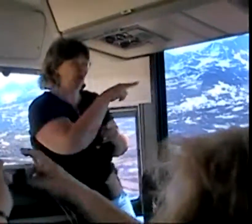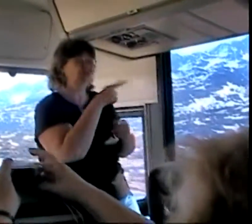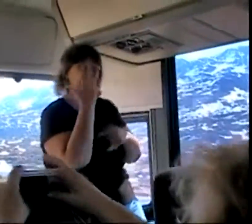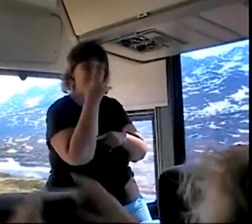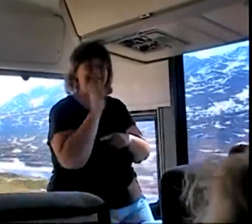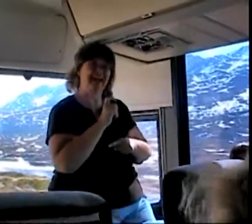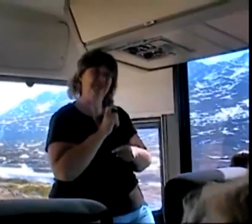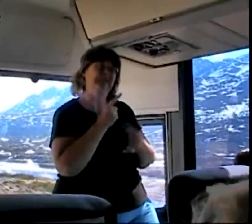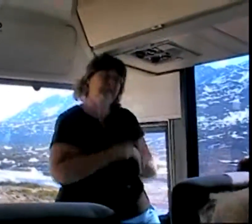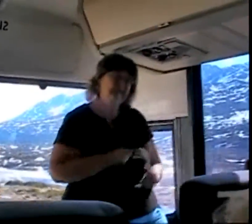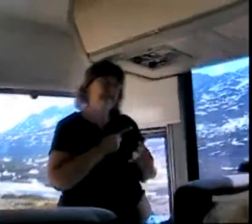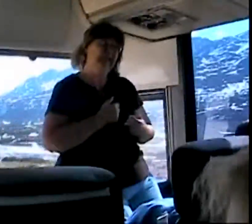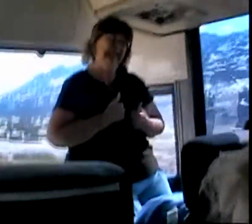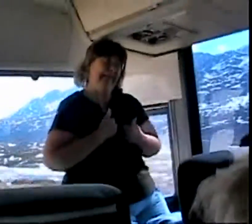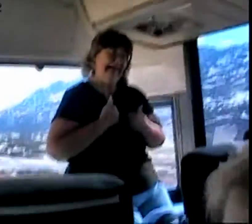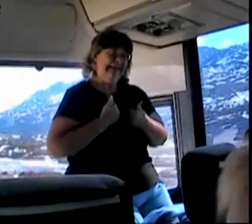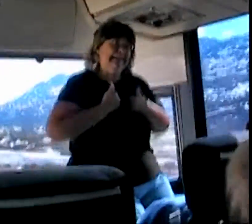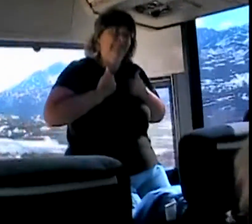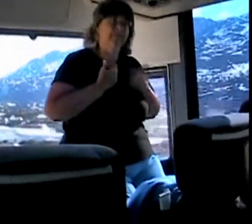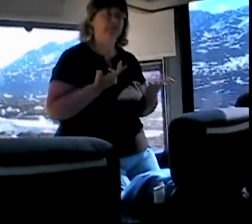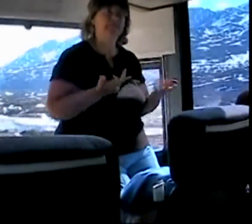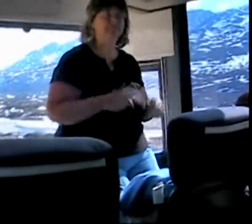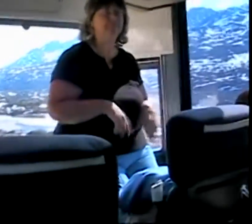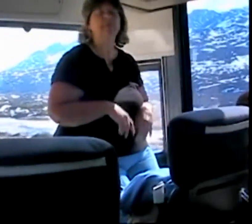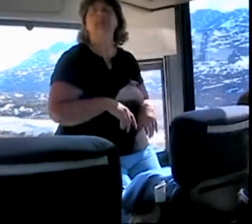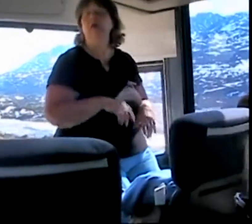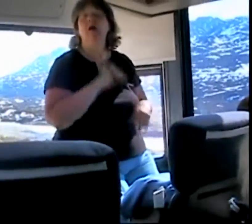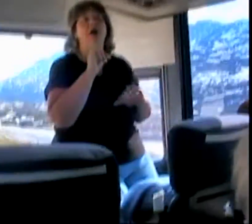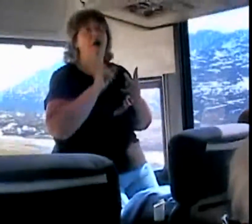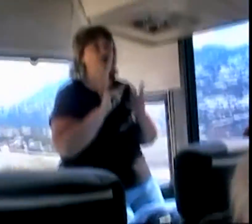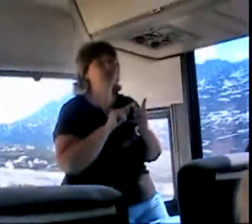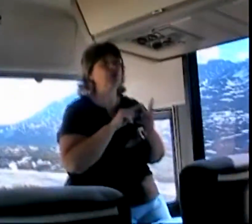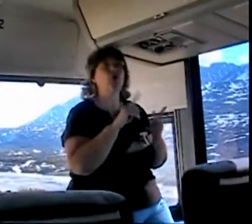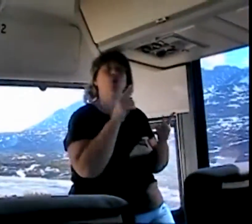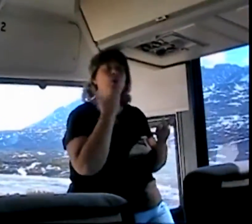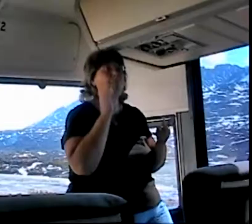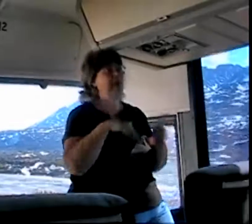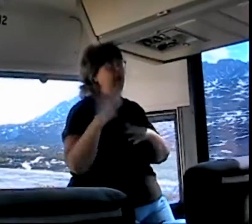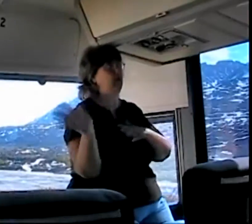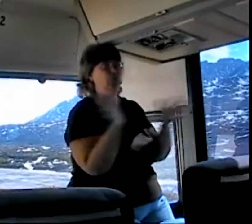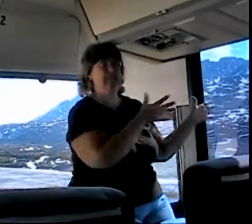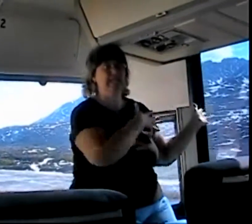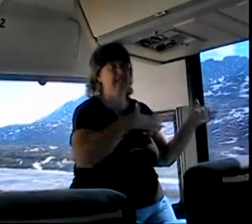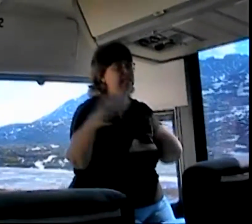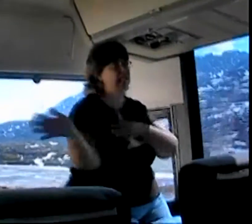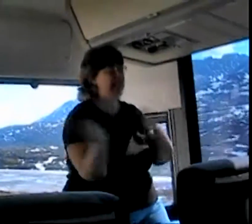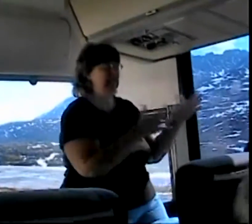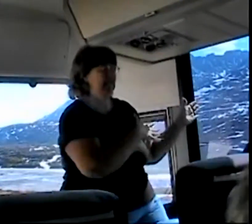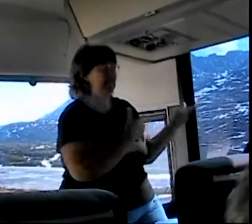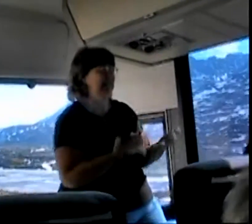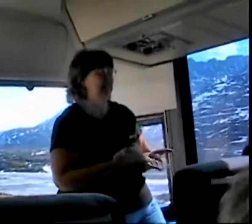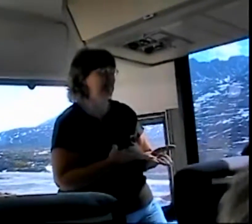live. They also have going against it is the fierce wind that's coming down out of this valley.